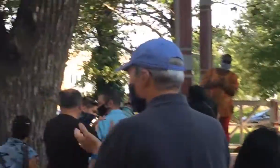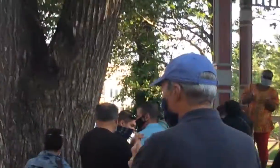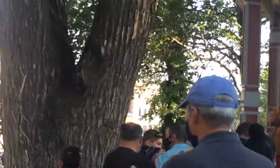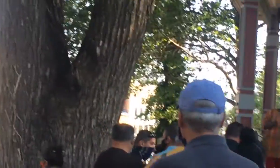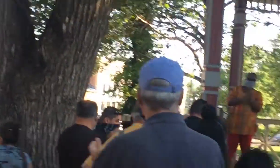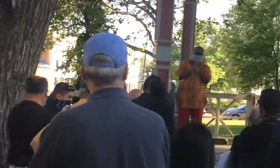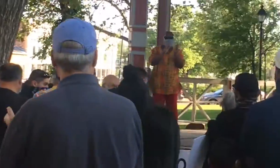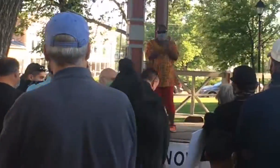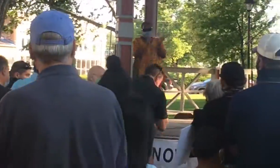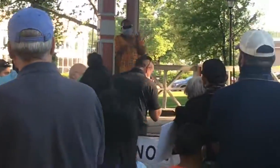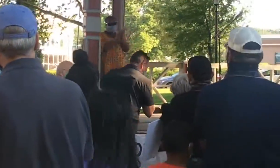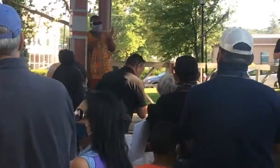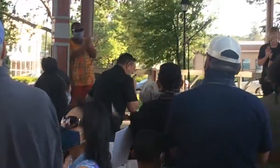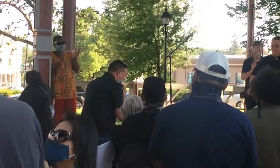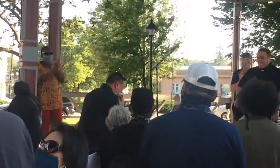Let's welcome the chief.